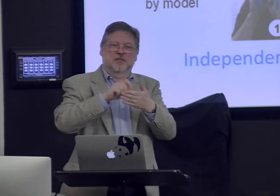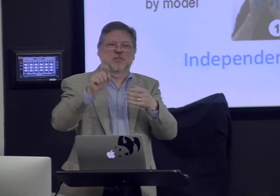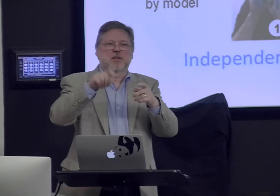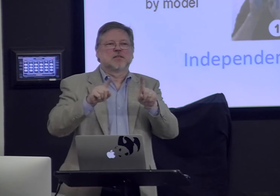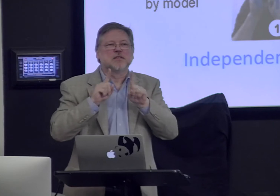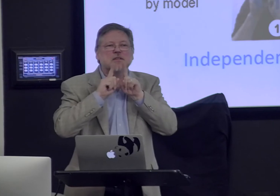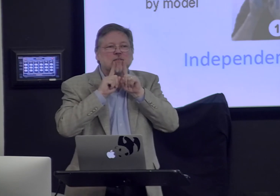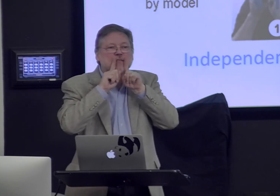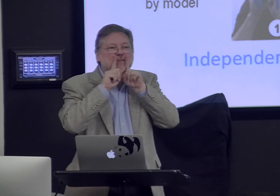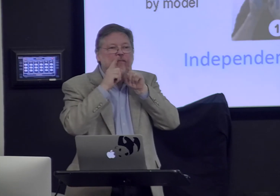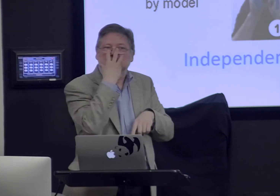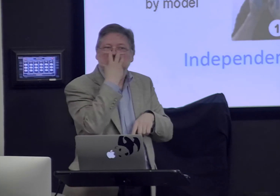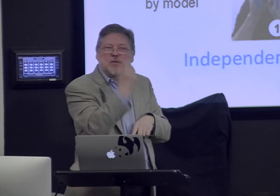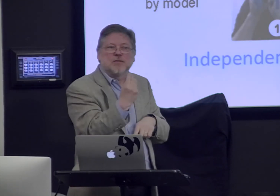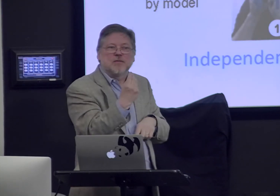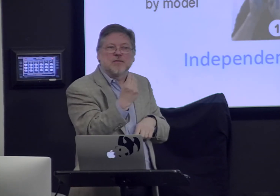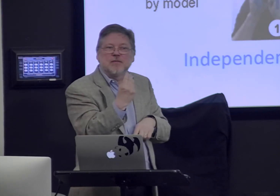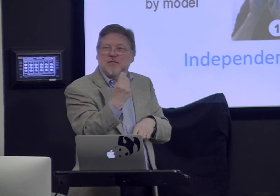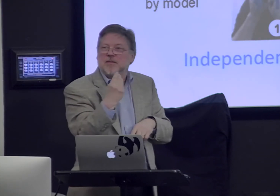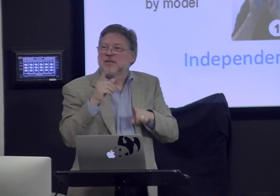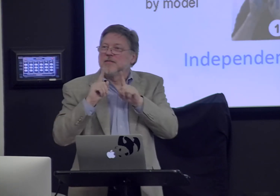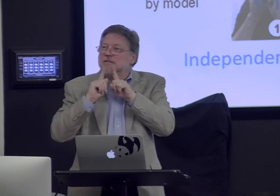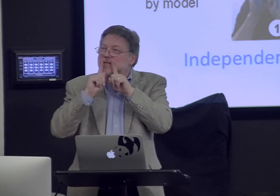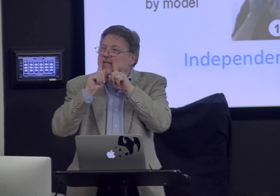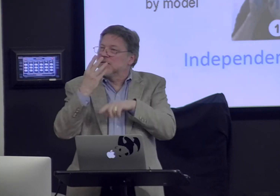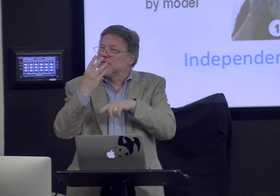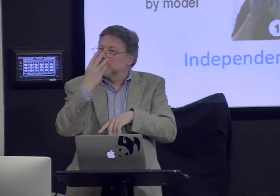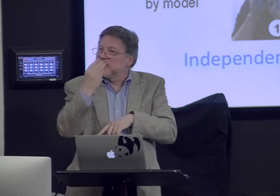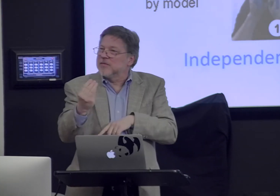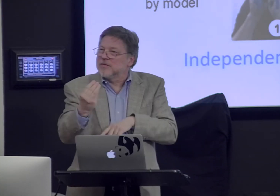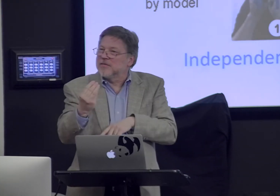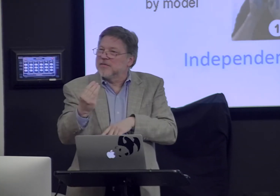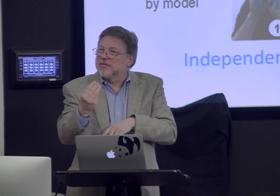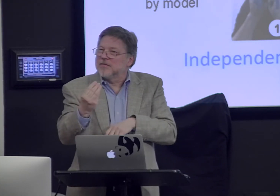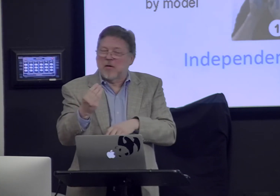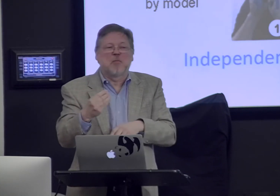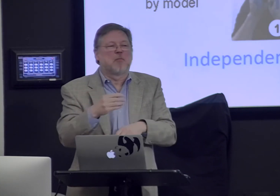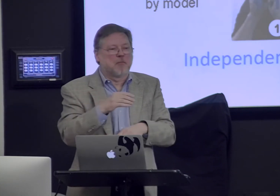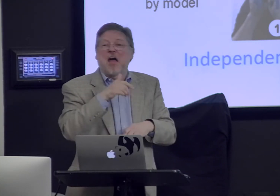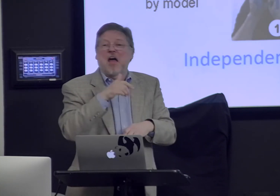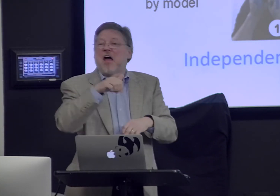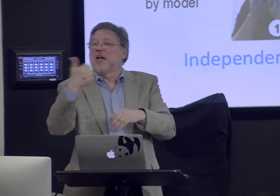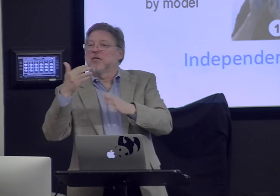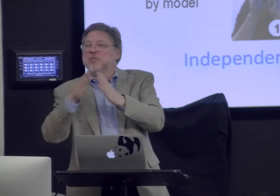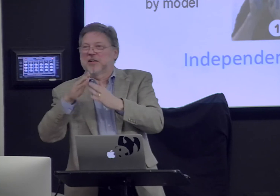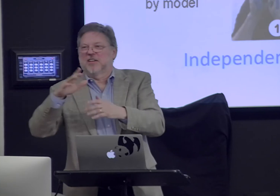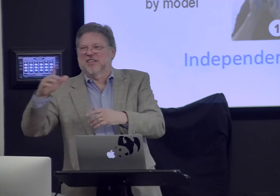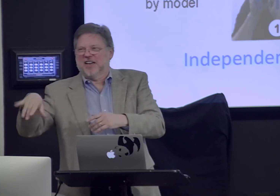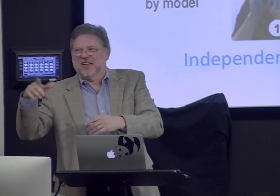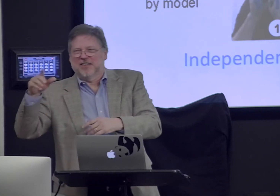is because Long says you have to start by referring to the fangs with both your hands on either side of your mouth, and